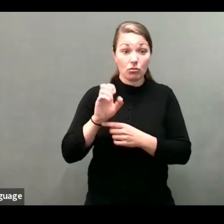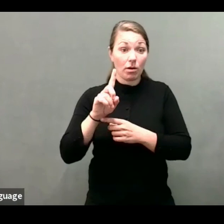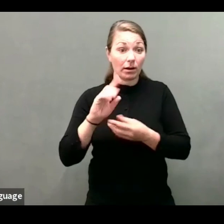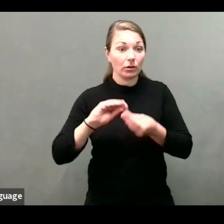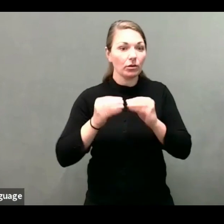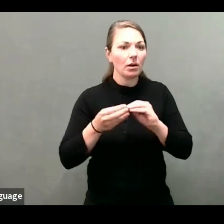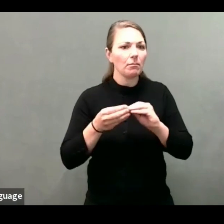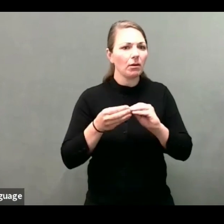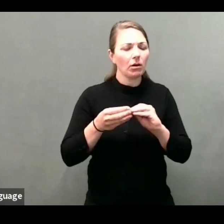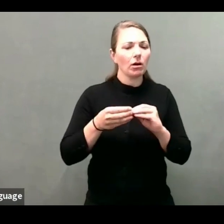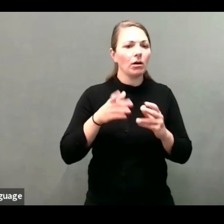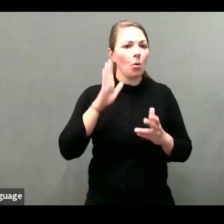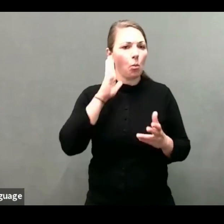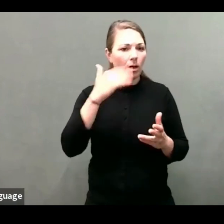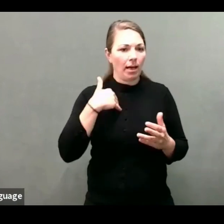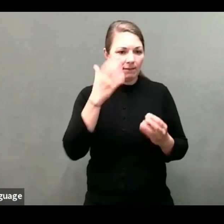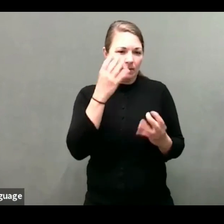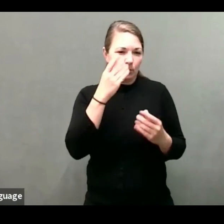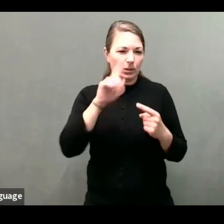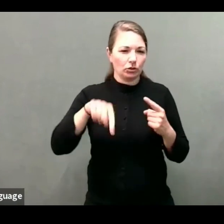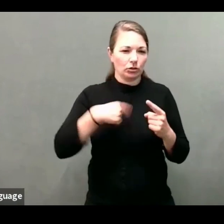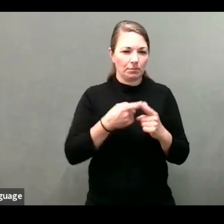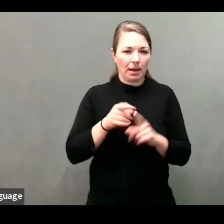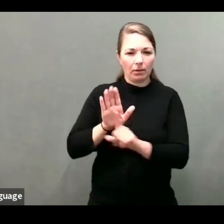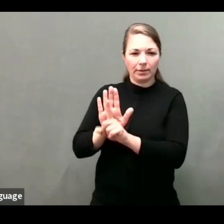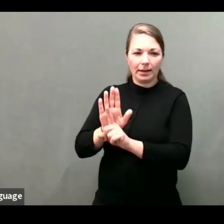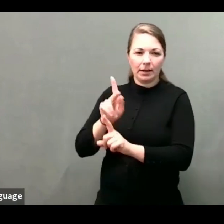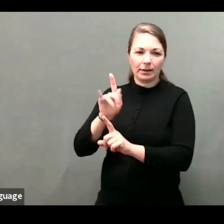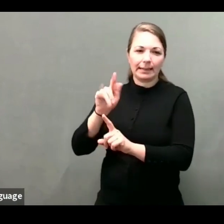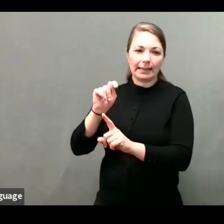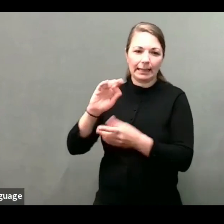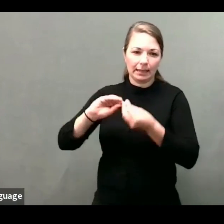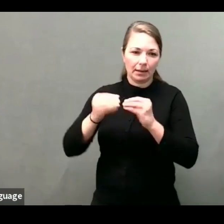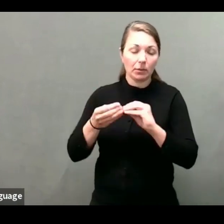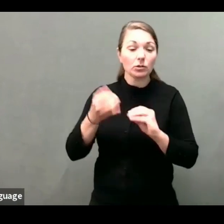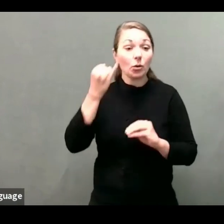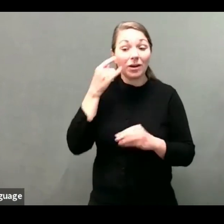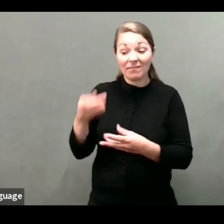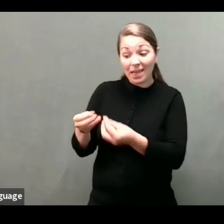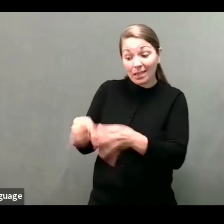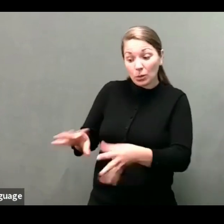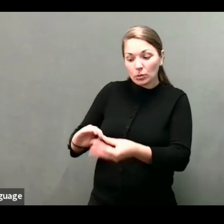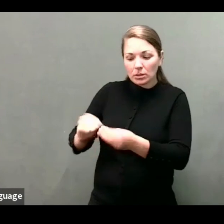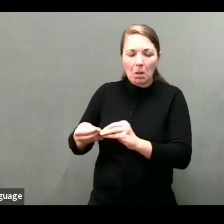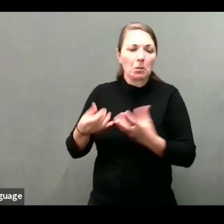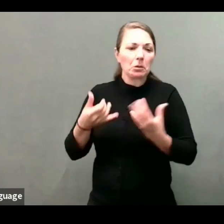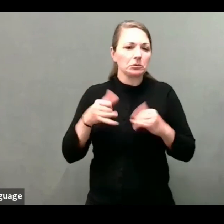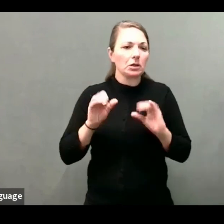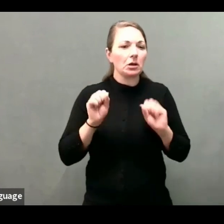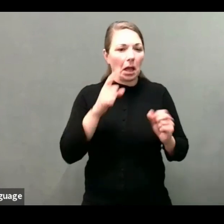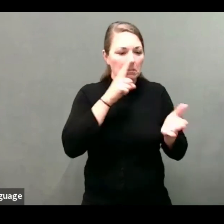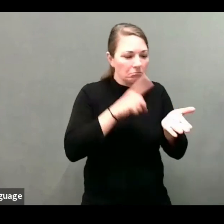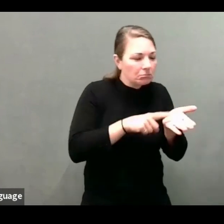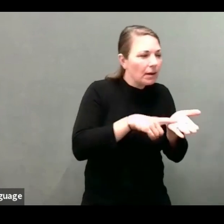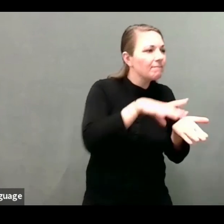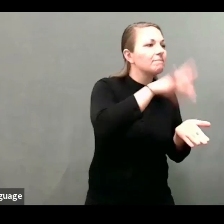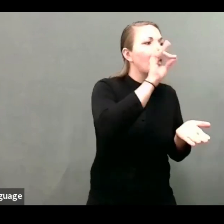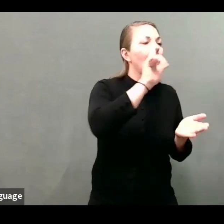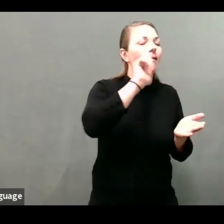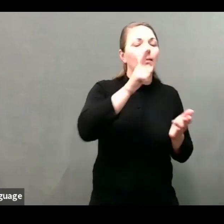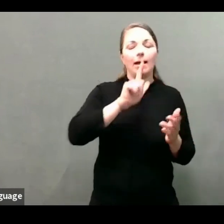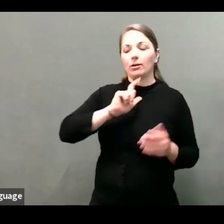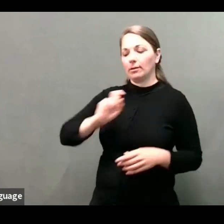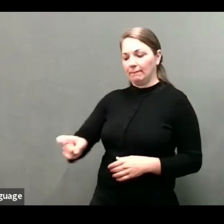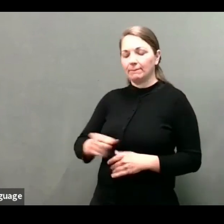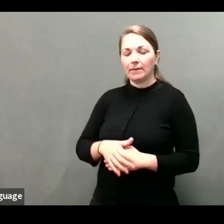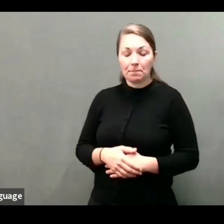up. Something that's important to mention here is that the only way that evidence gets tested is if